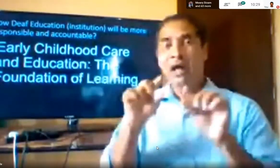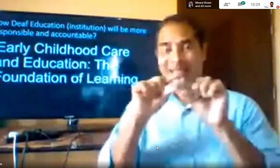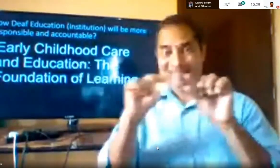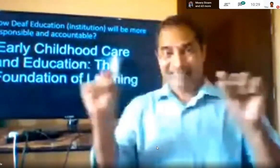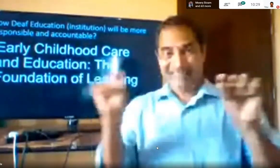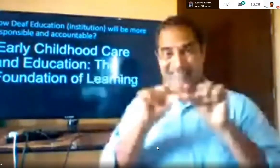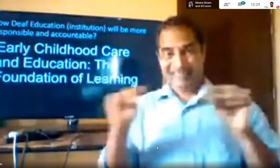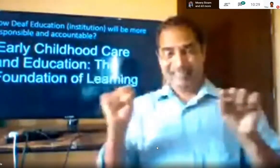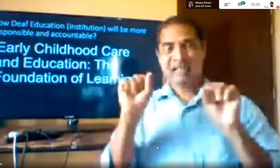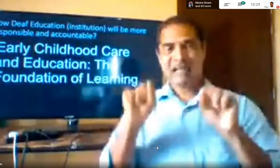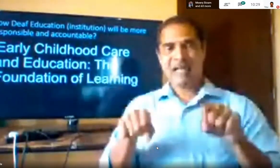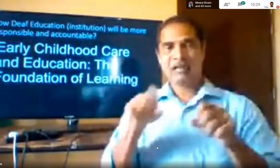everyone.